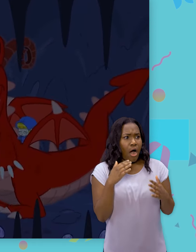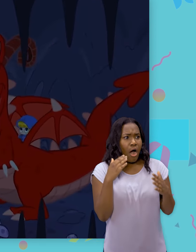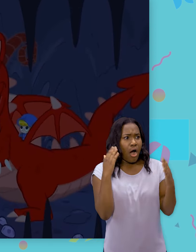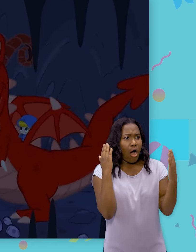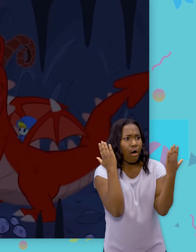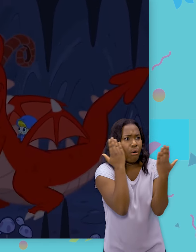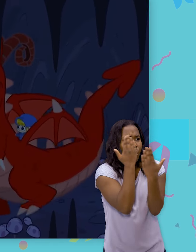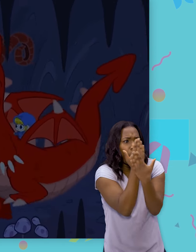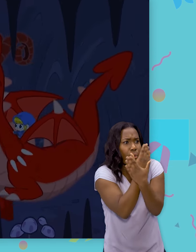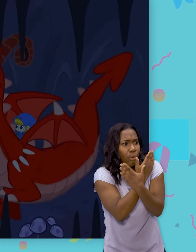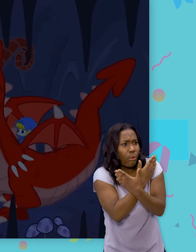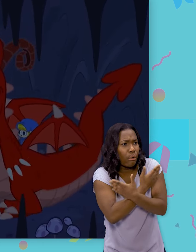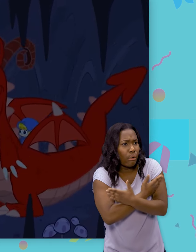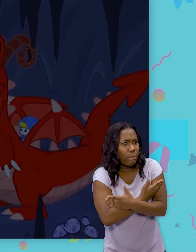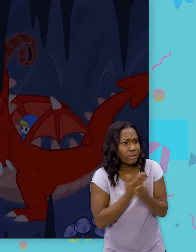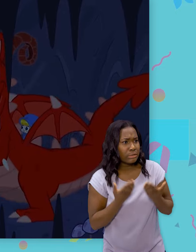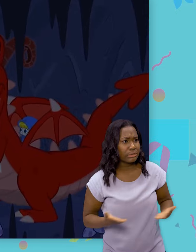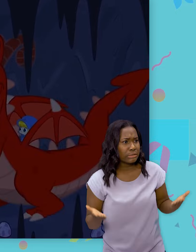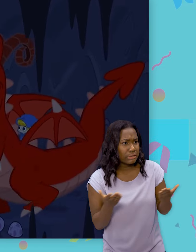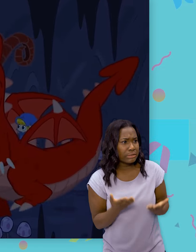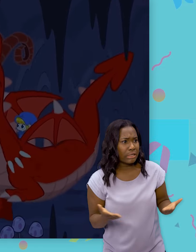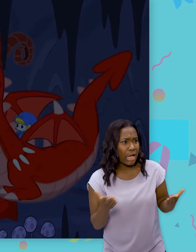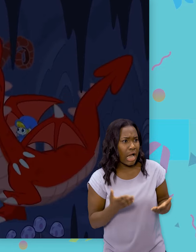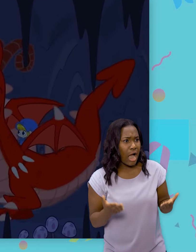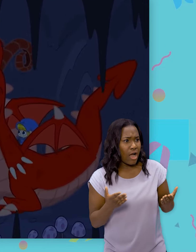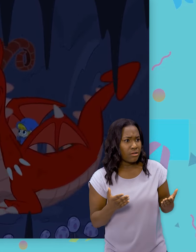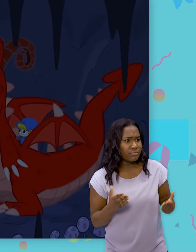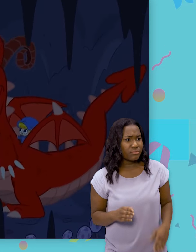Wow! It's so dark in here.